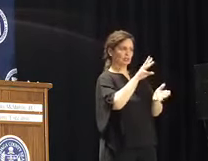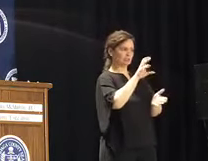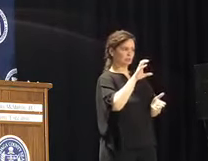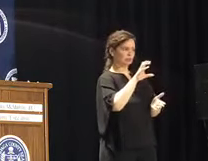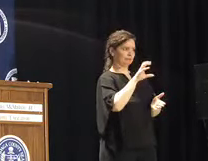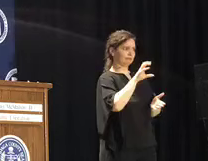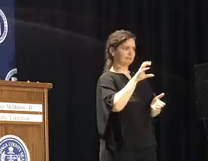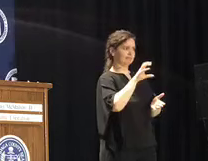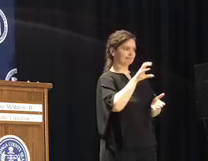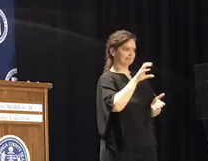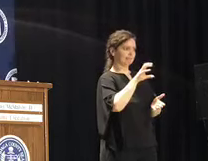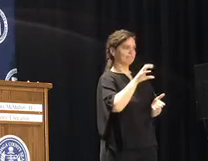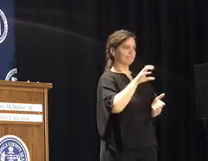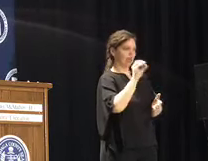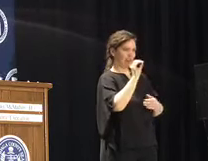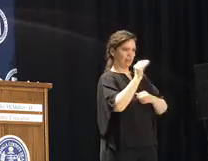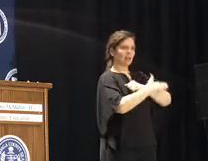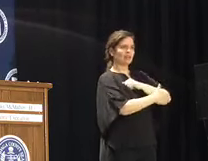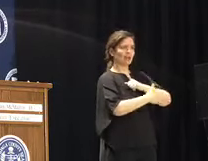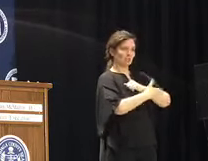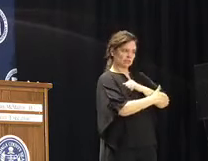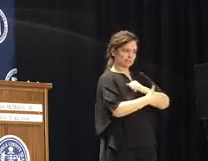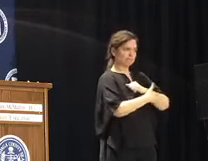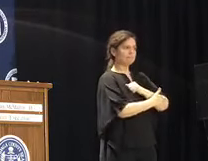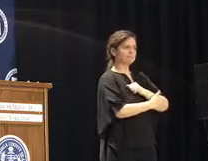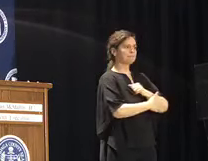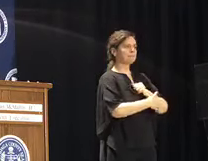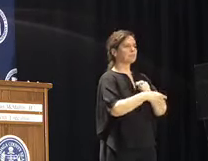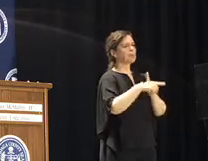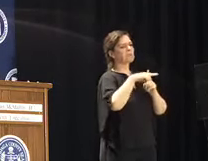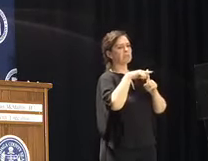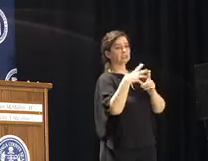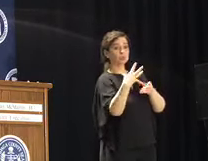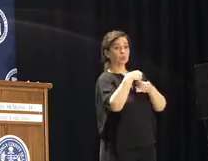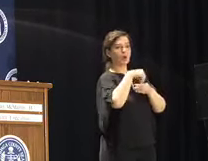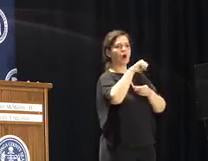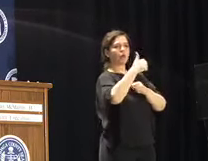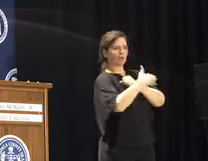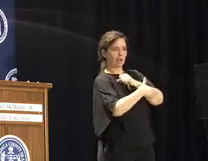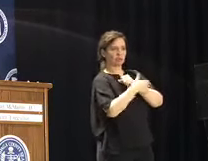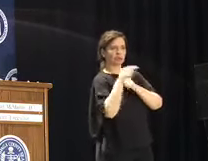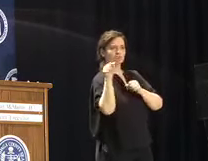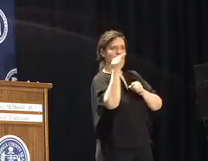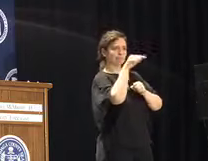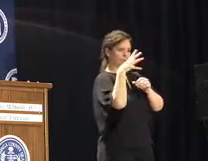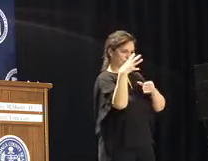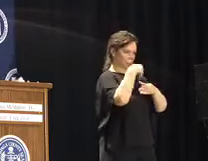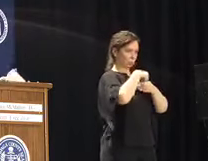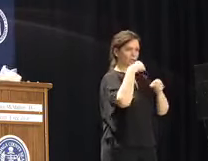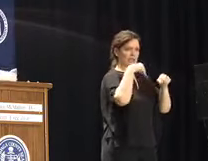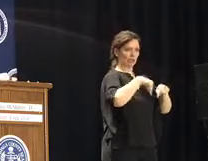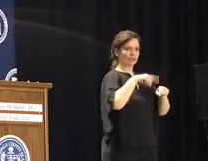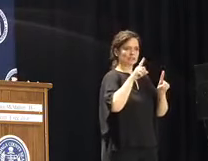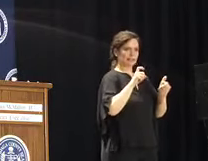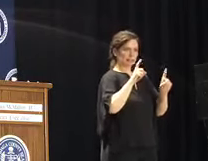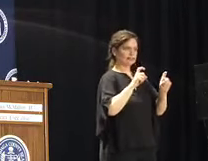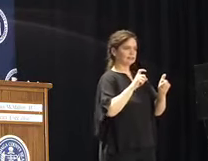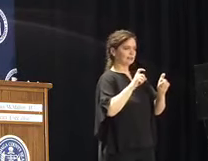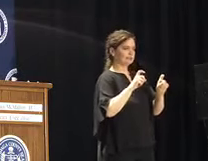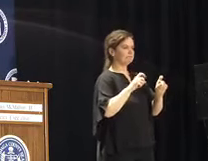2,600, I would say, in Onondaga County to date, around there. Are you any closer to getting Upstate to be able to perform those